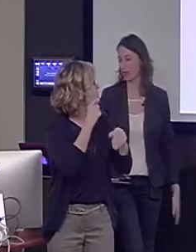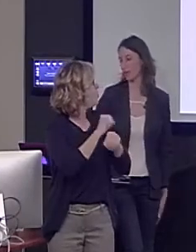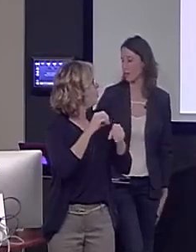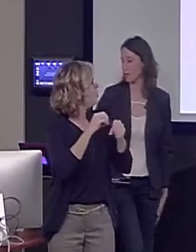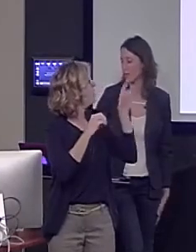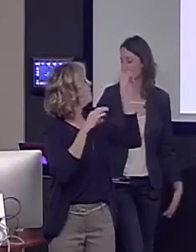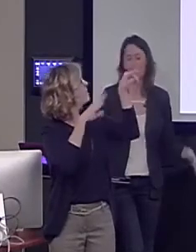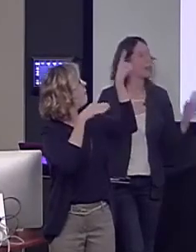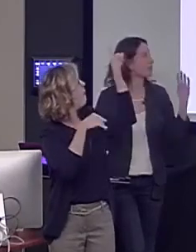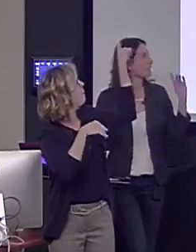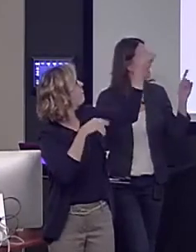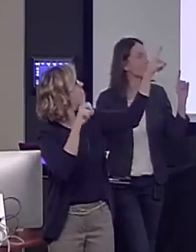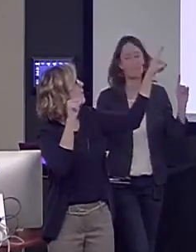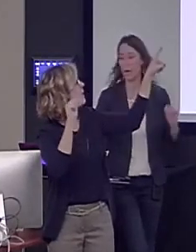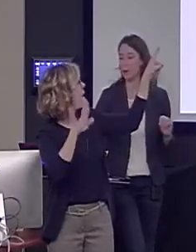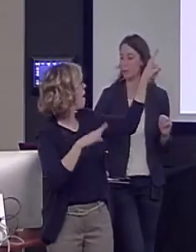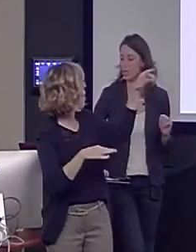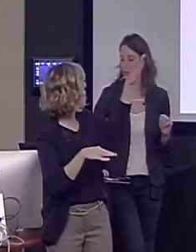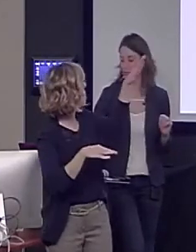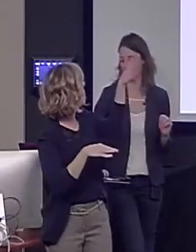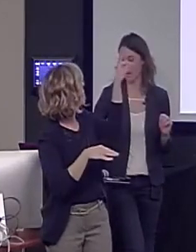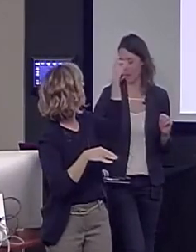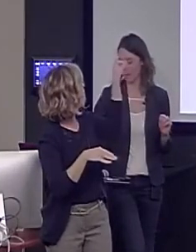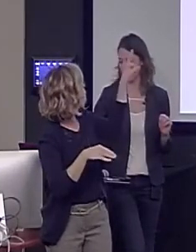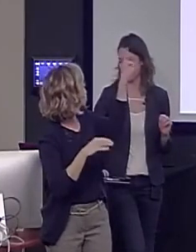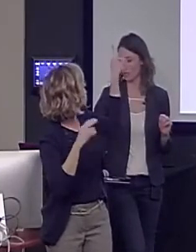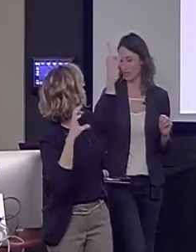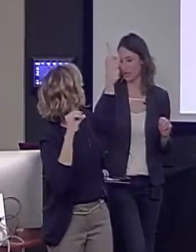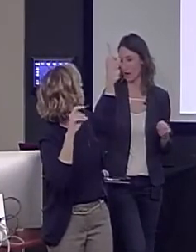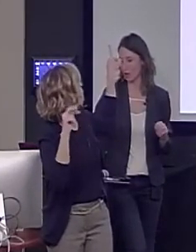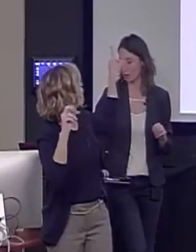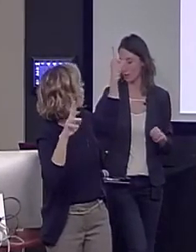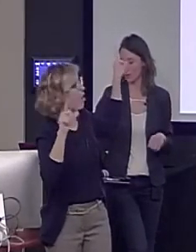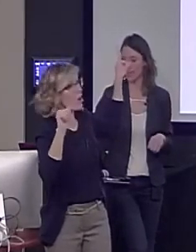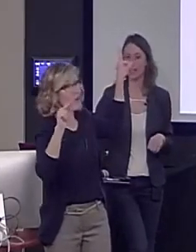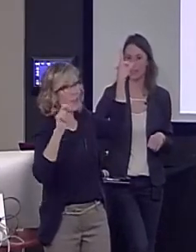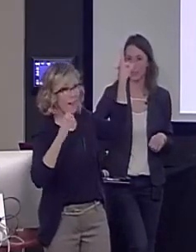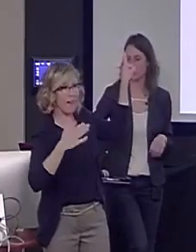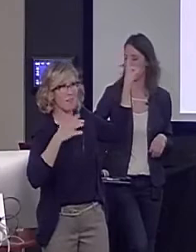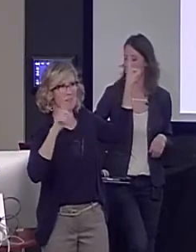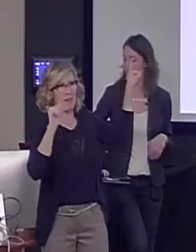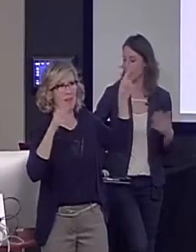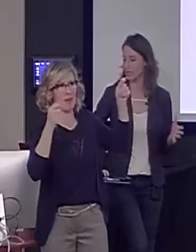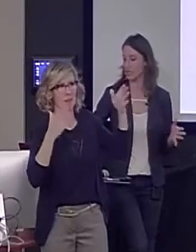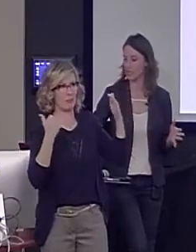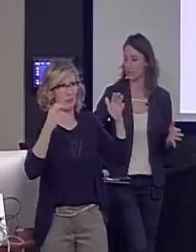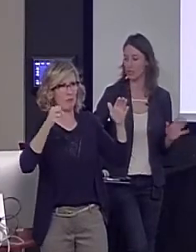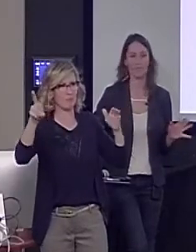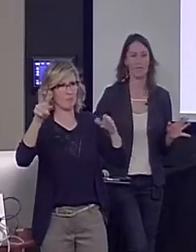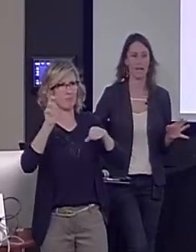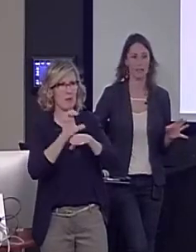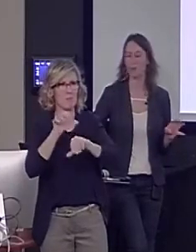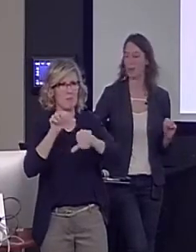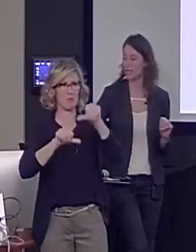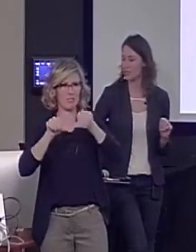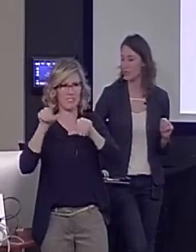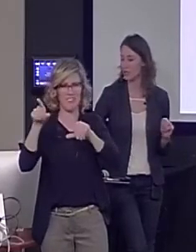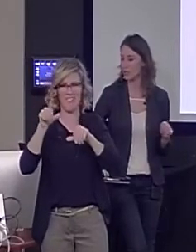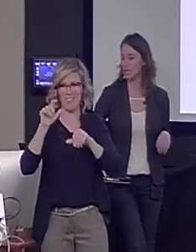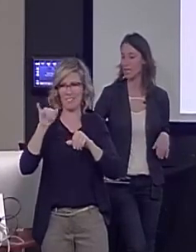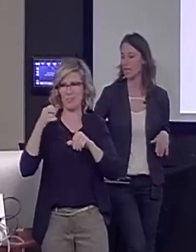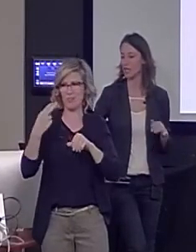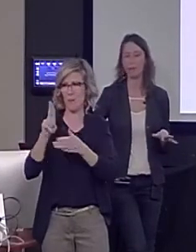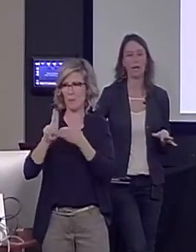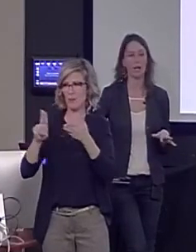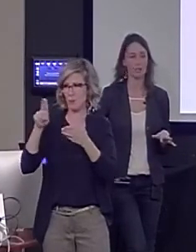and some of my collaborators. Connor Lane was my lab manager and is now a computer science student at Hopkins, and he did the syntactic complexity